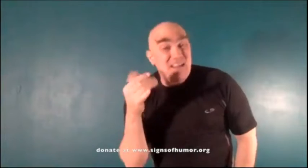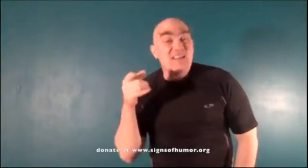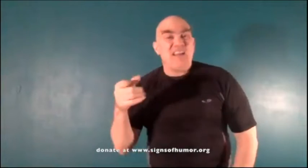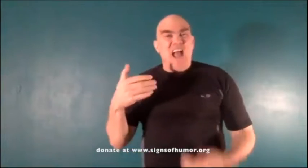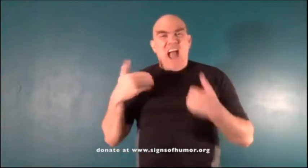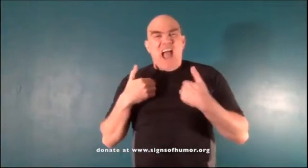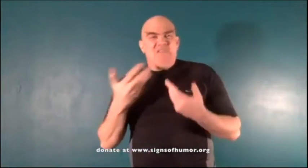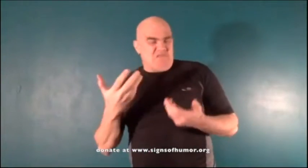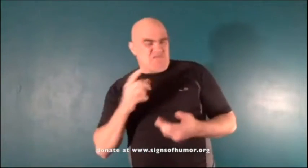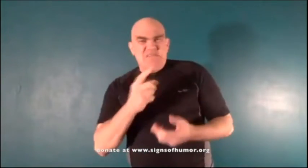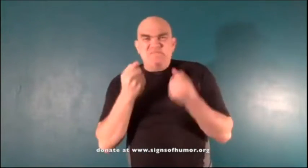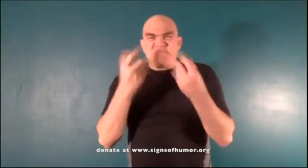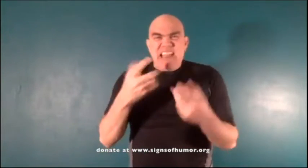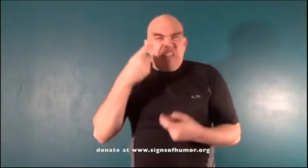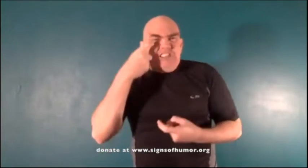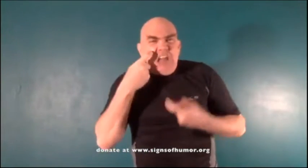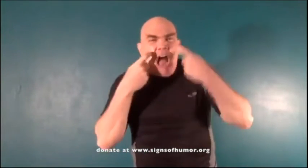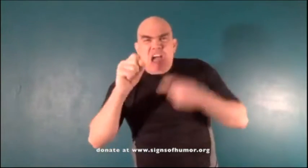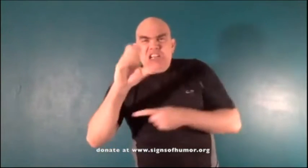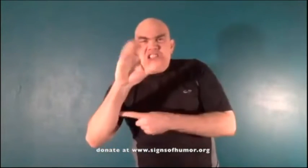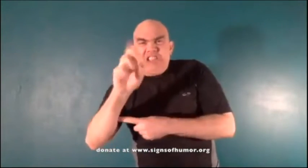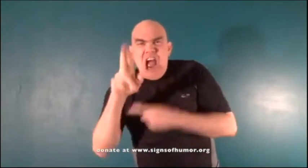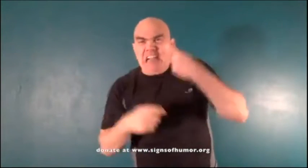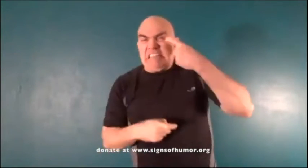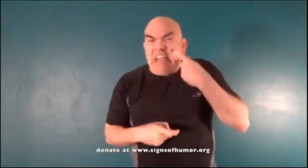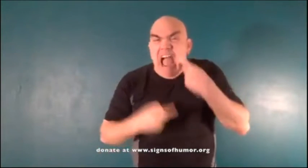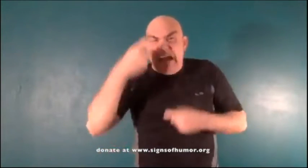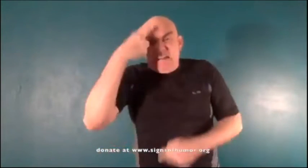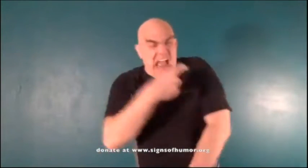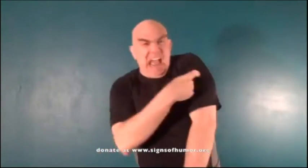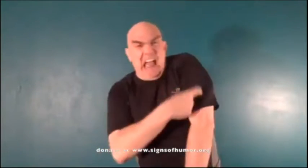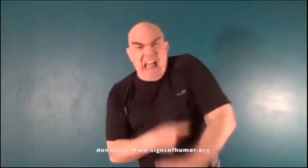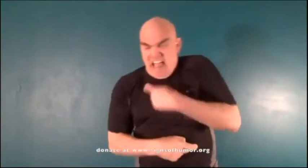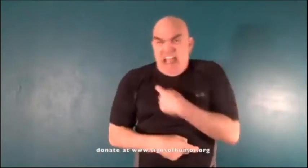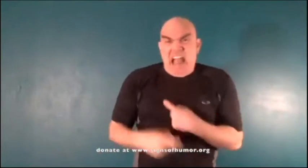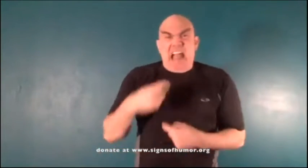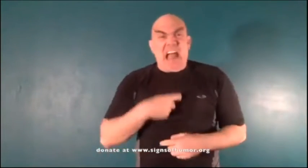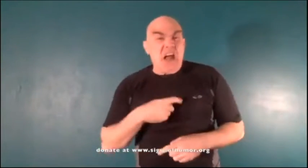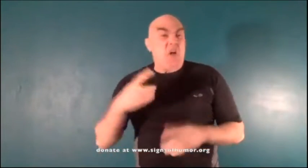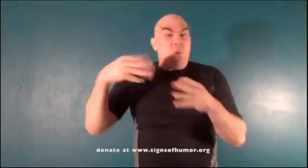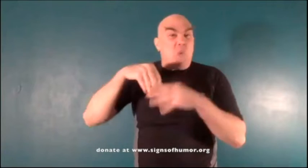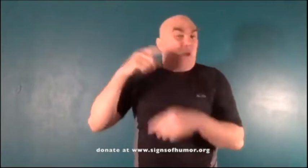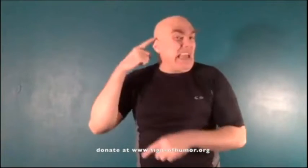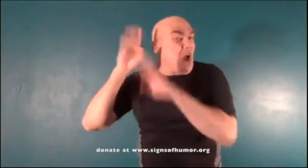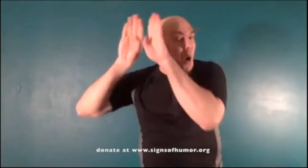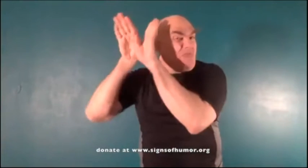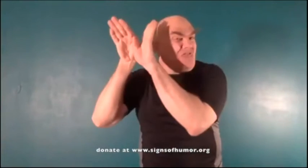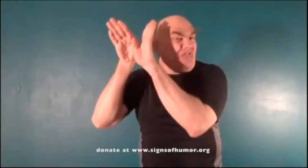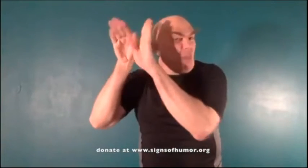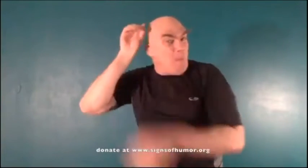But even the cat's name in ASL really showed the just this